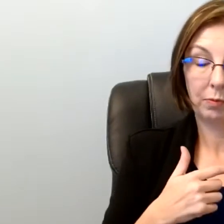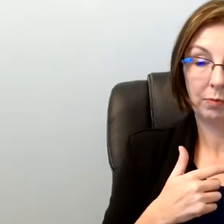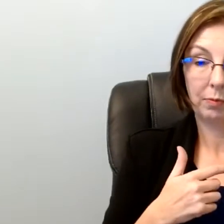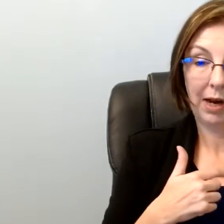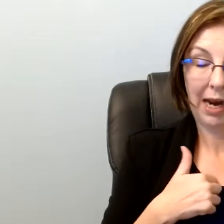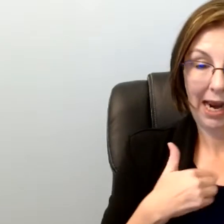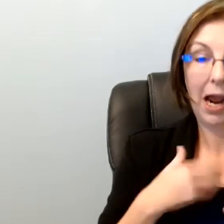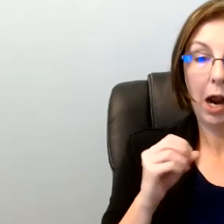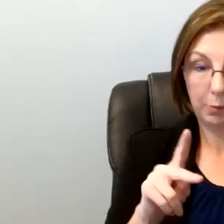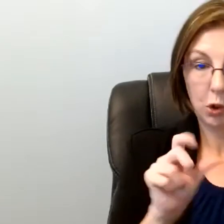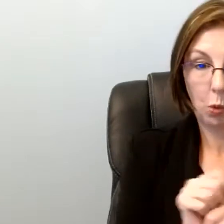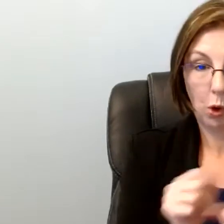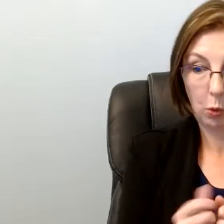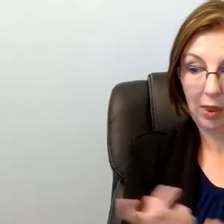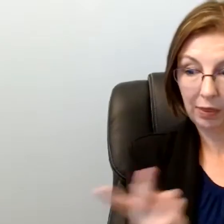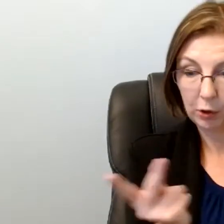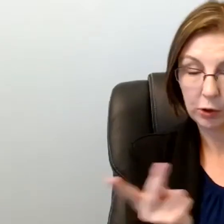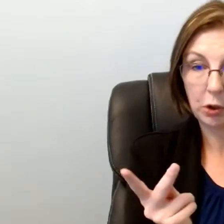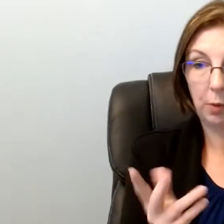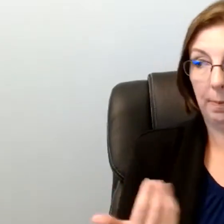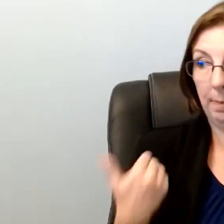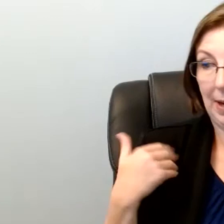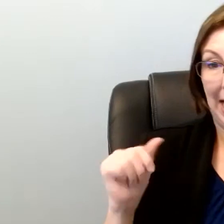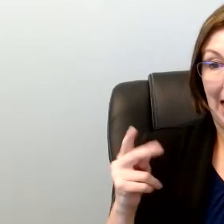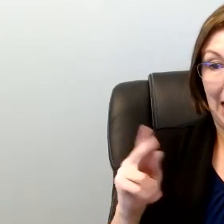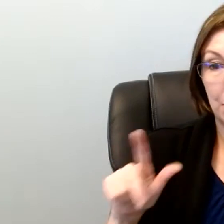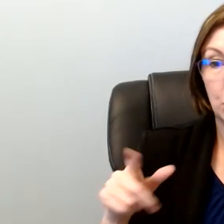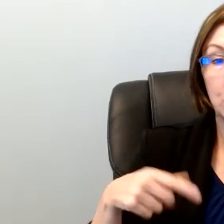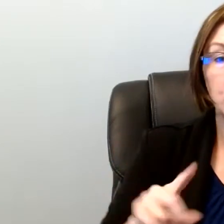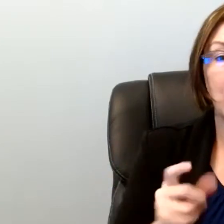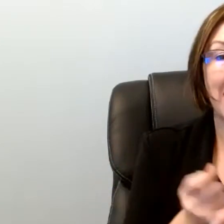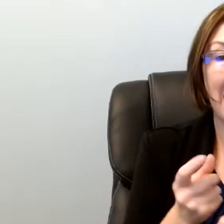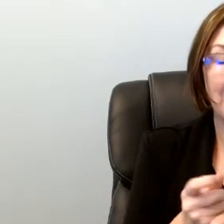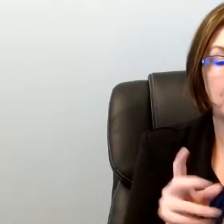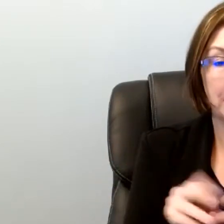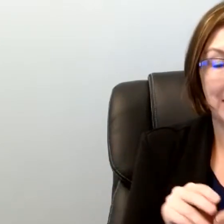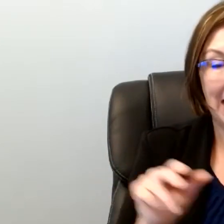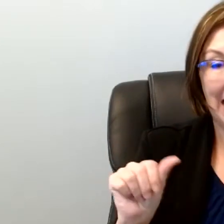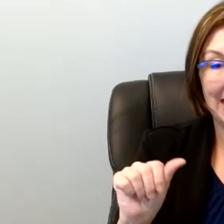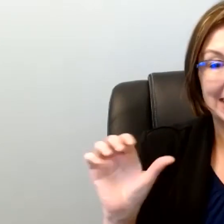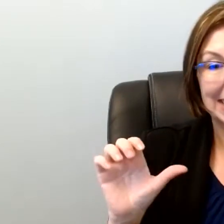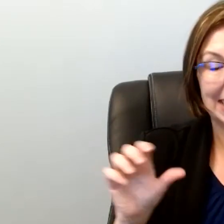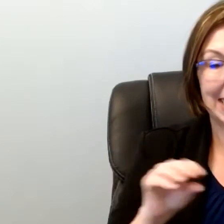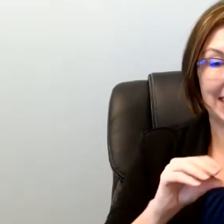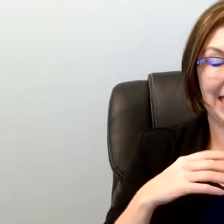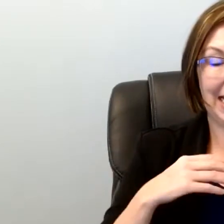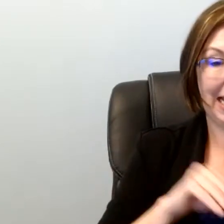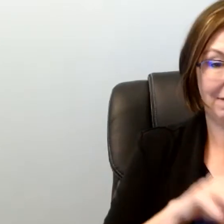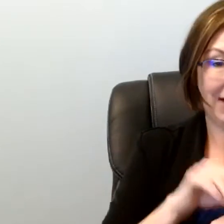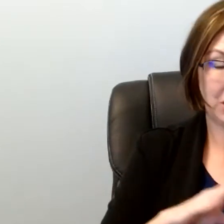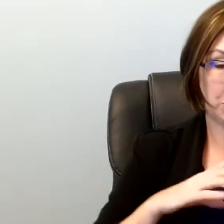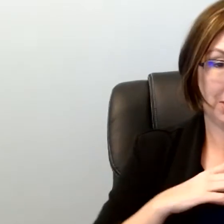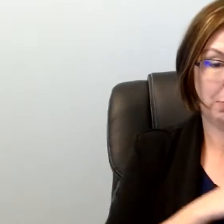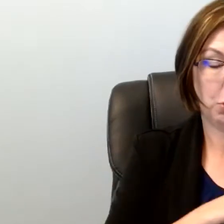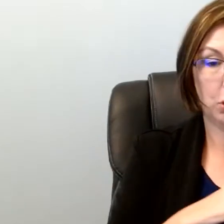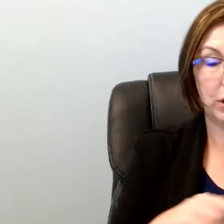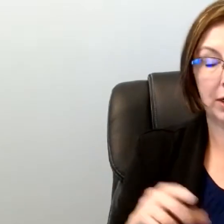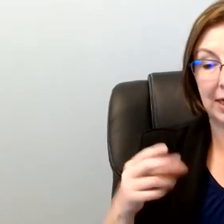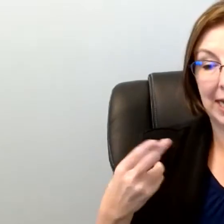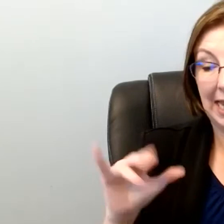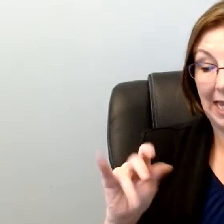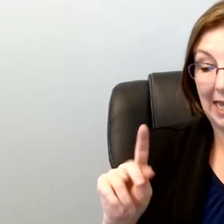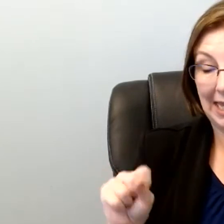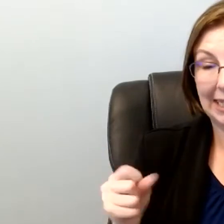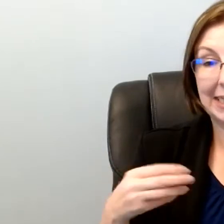I had the fortune of working to work with both gentlemen in person back in April during the annual meeting of the EAC Advisory Board. Commissioner Hicks gave an overview of the founding of the